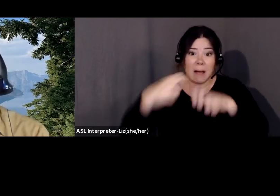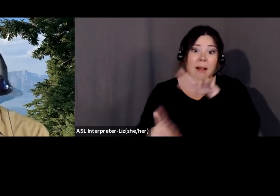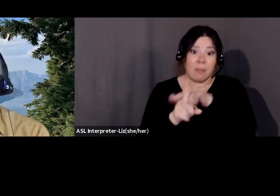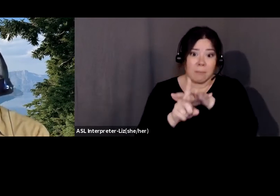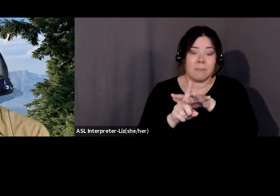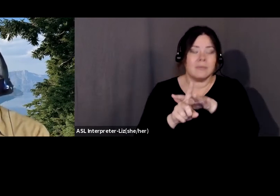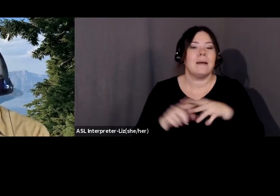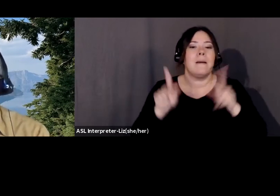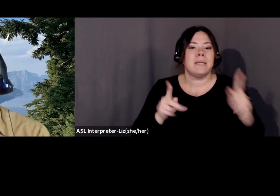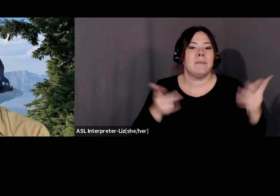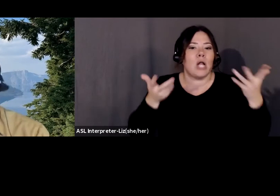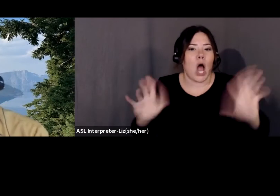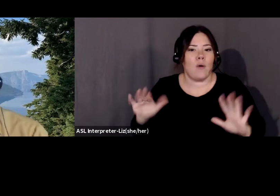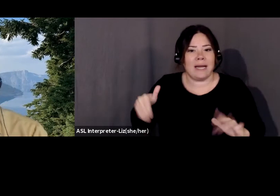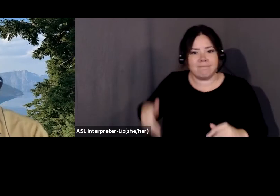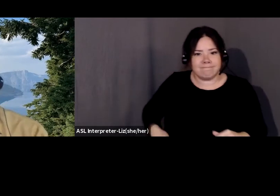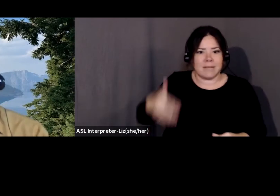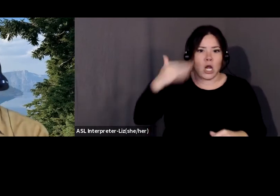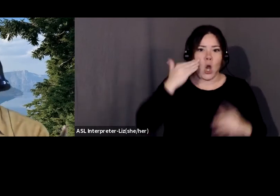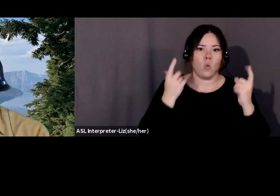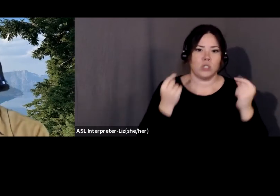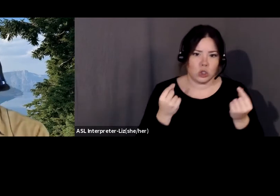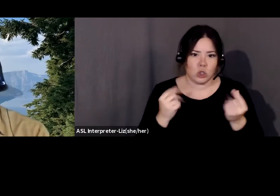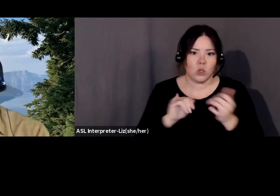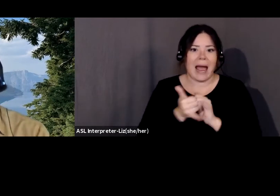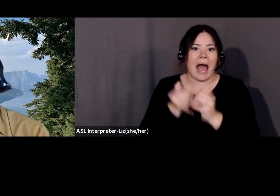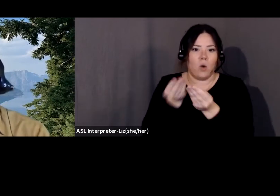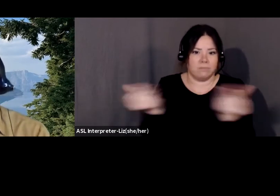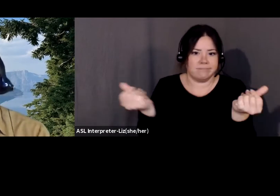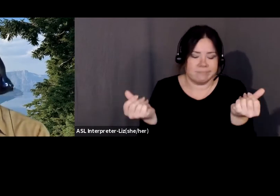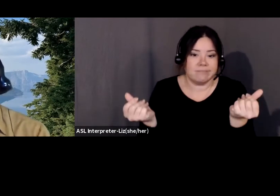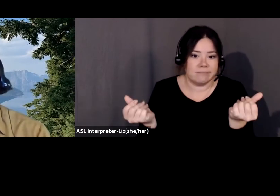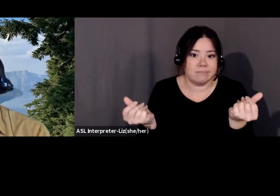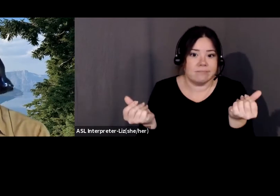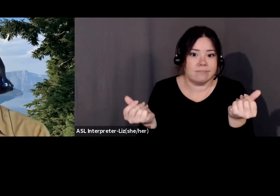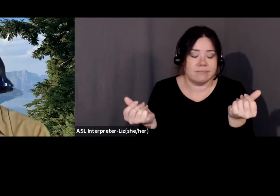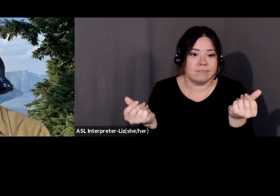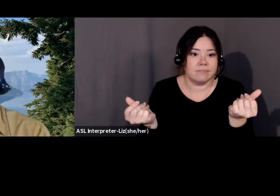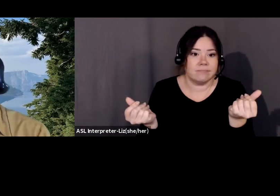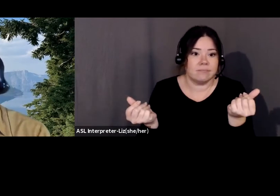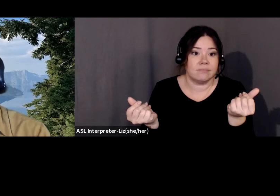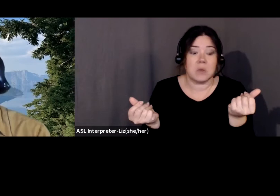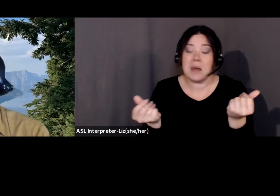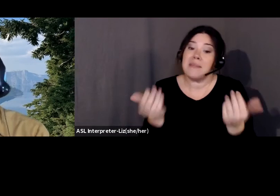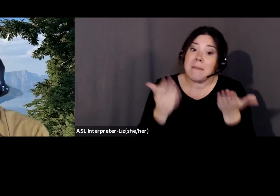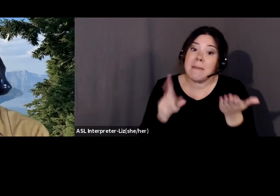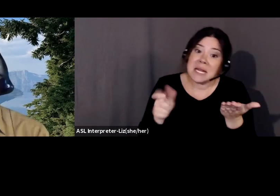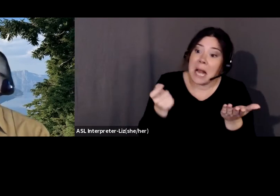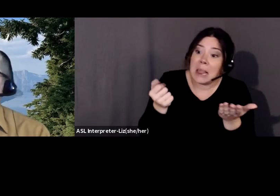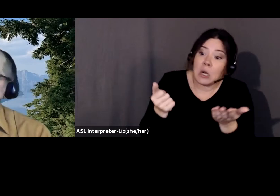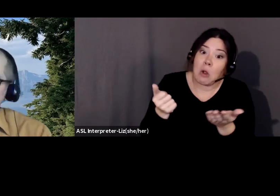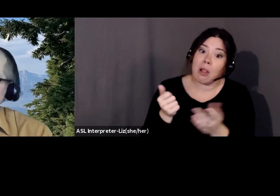be able to actually do it in real time, do it when it's needed. Or they may need a little bit of coaching, but they'll